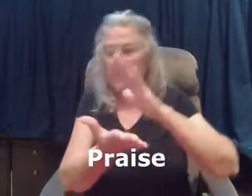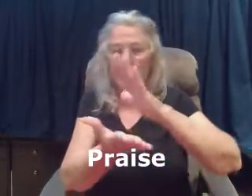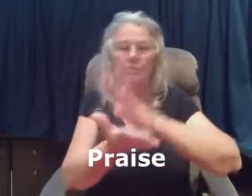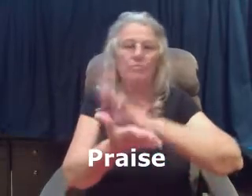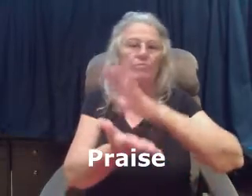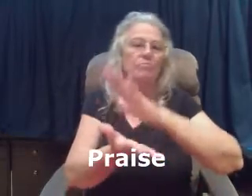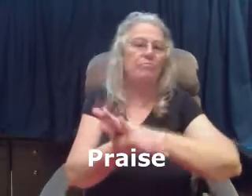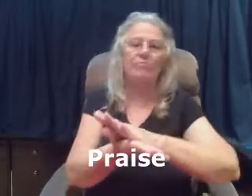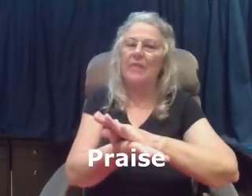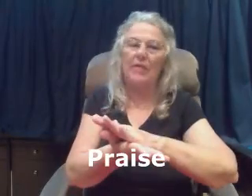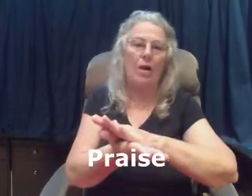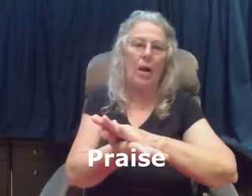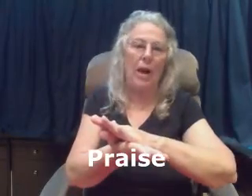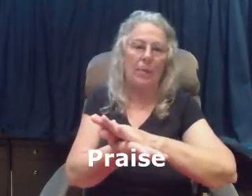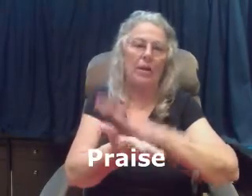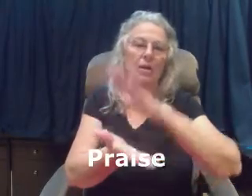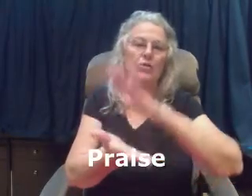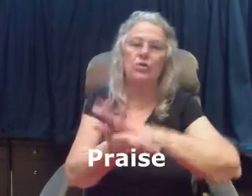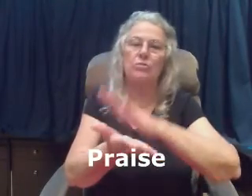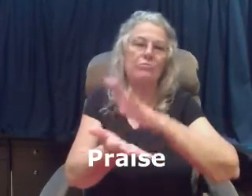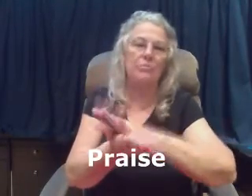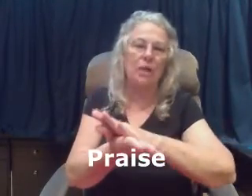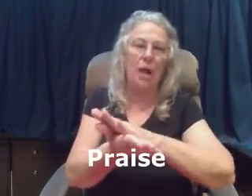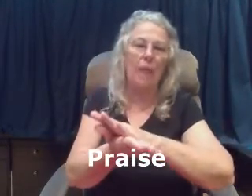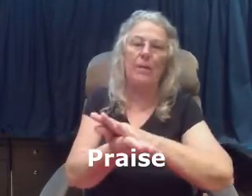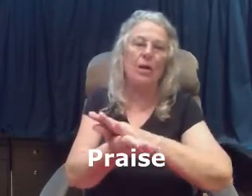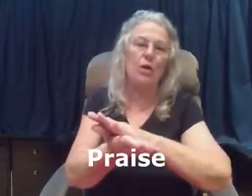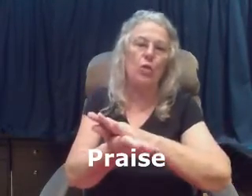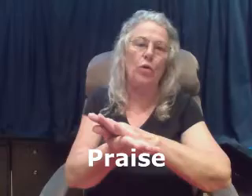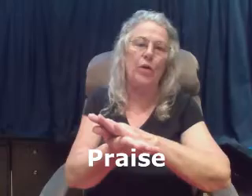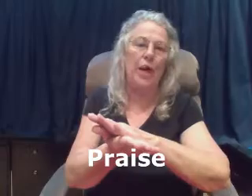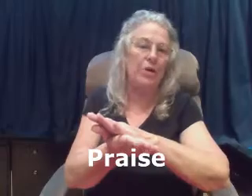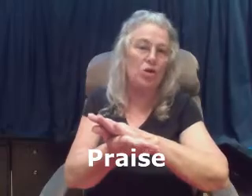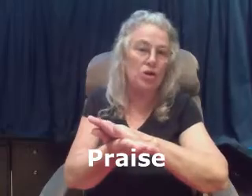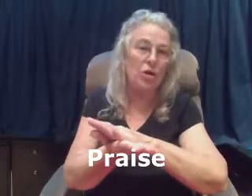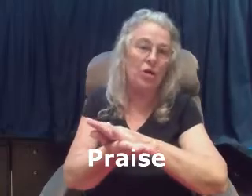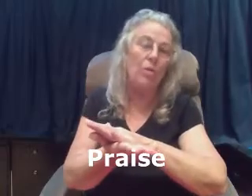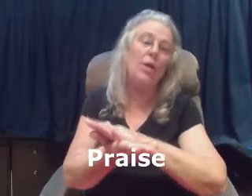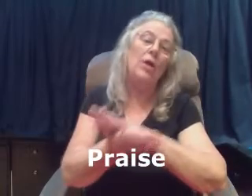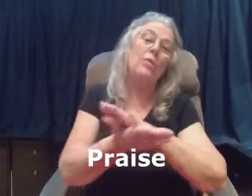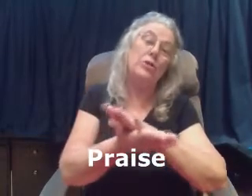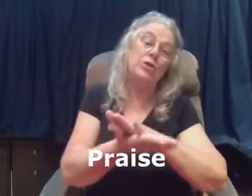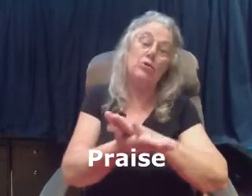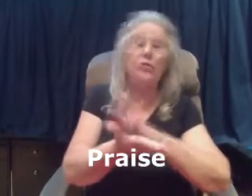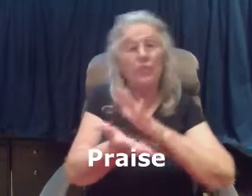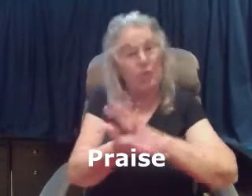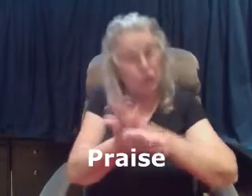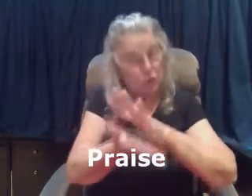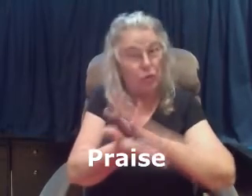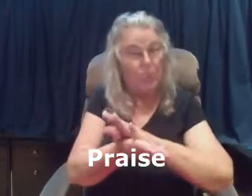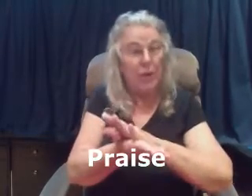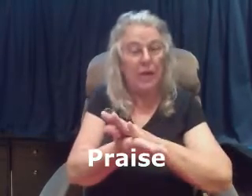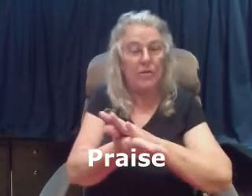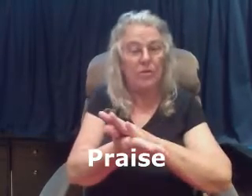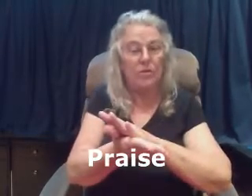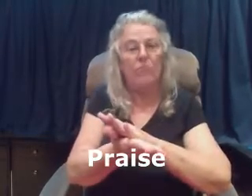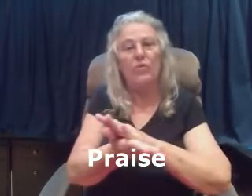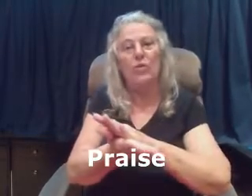praise. The clapping is just the clapping like you would at a show. When the show's finished, you praise the group for their